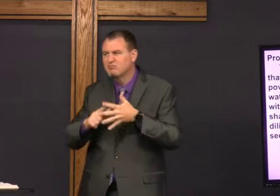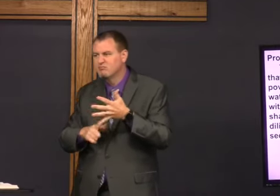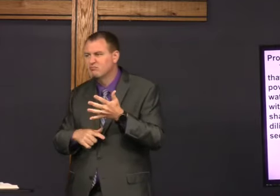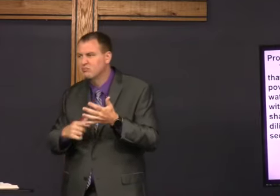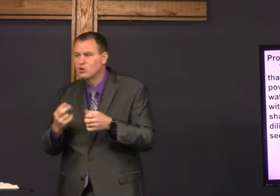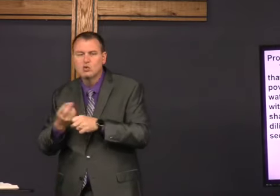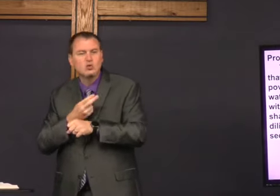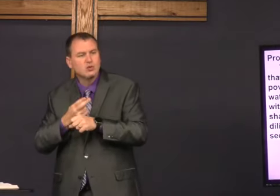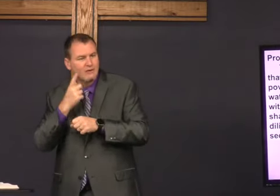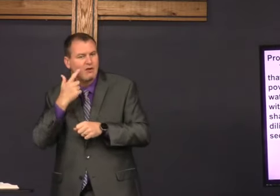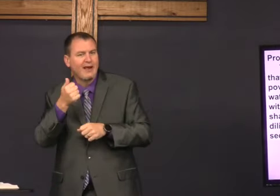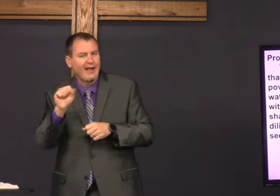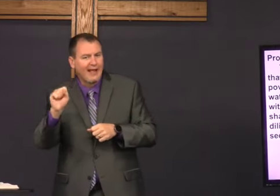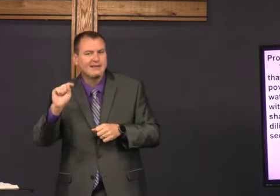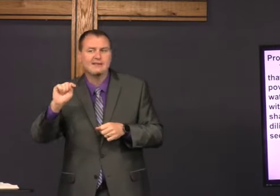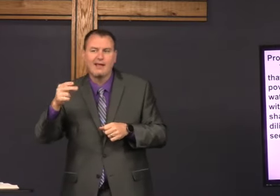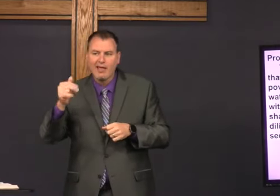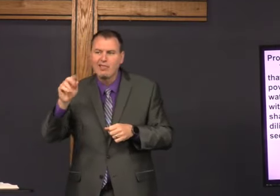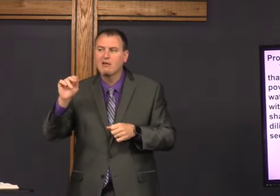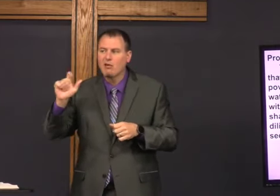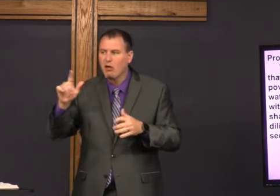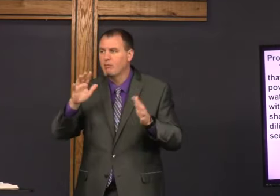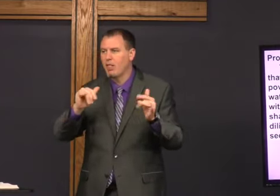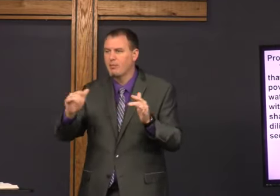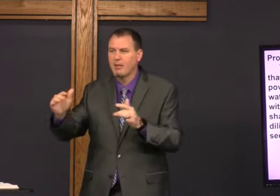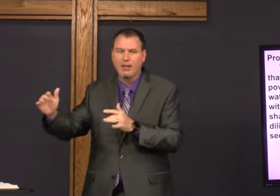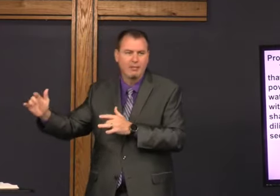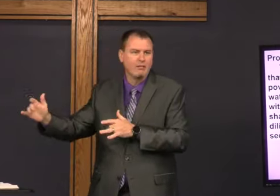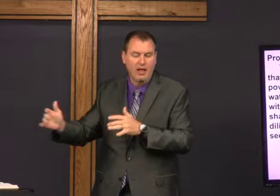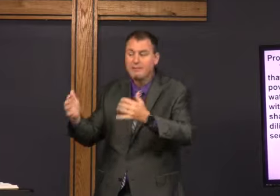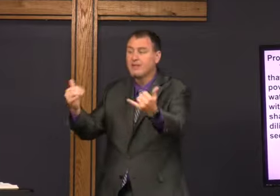give to animals. They use it for